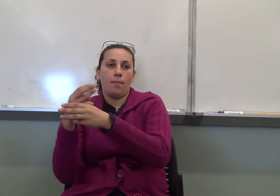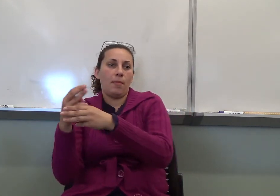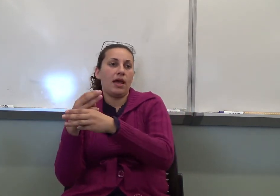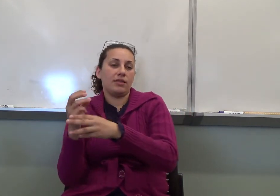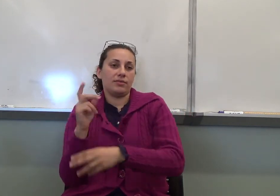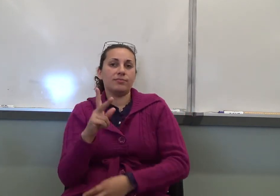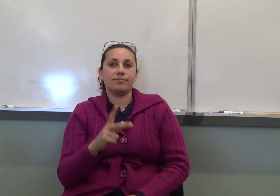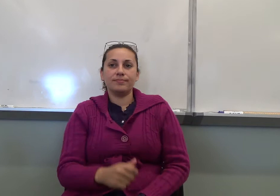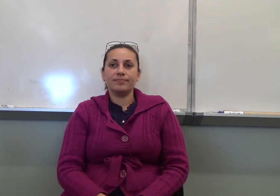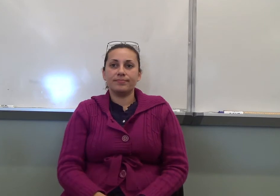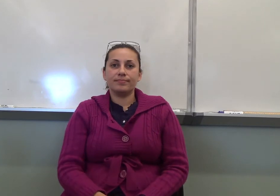page 603.